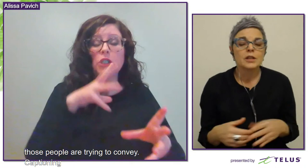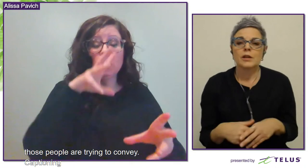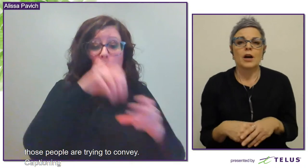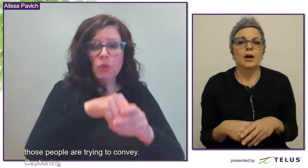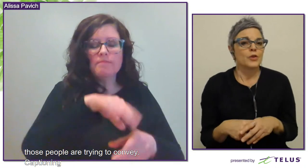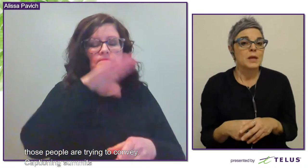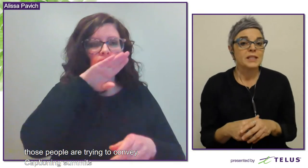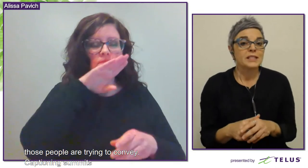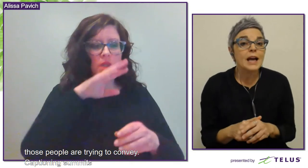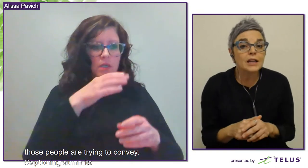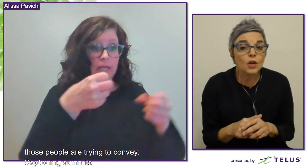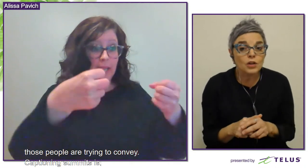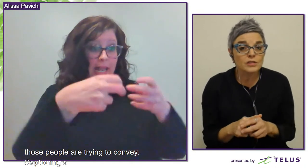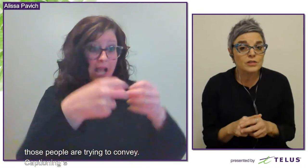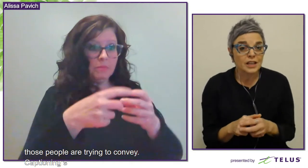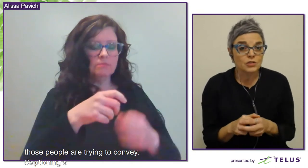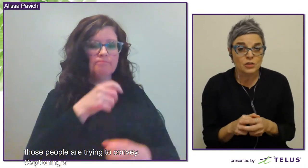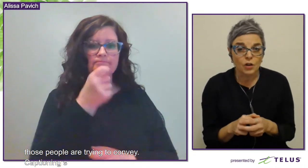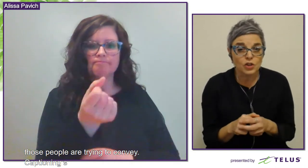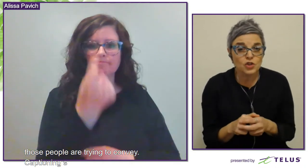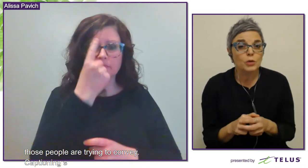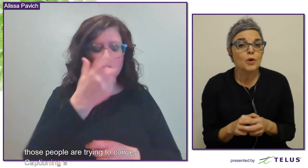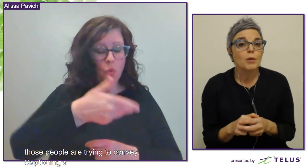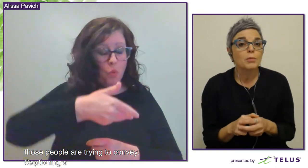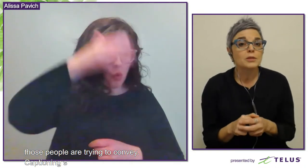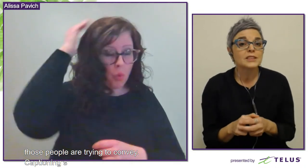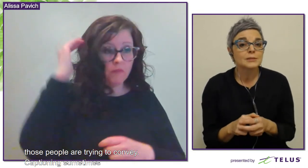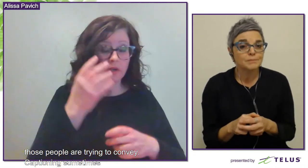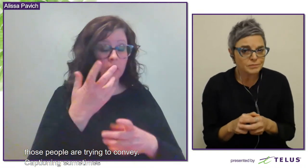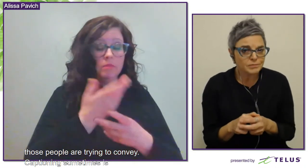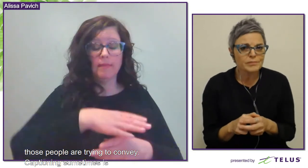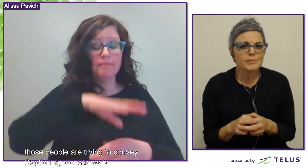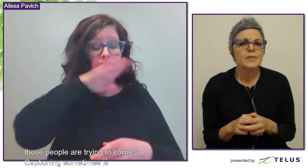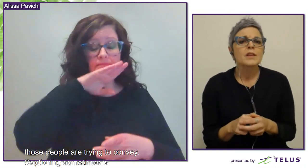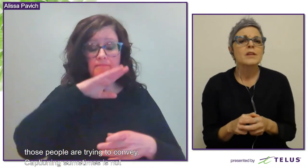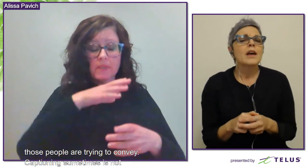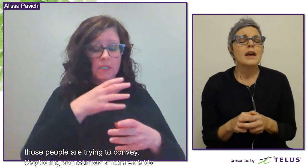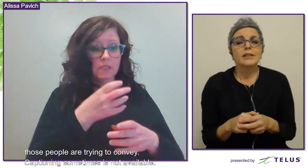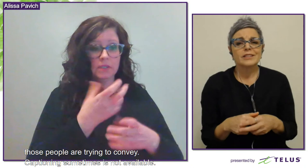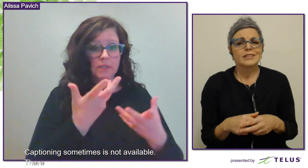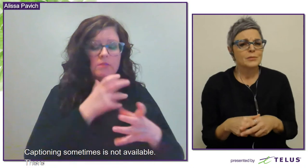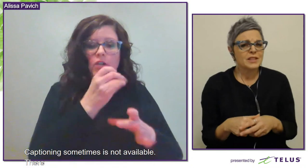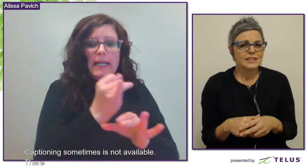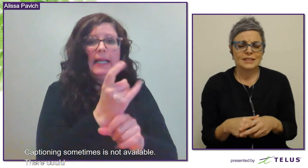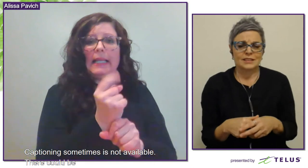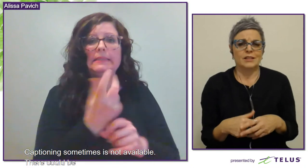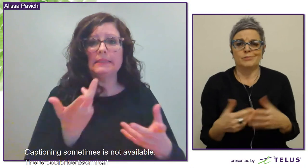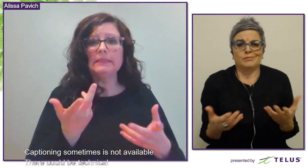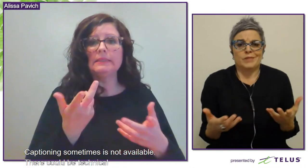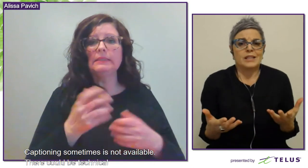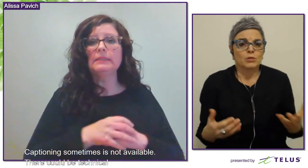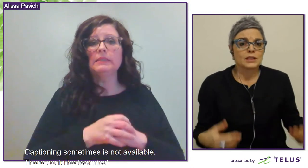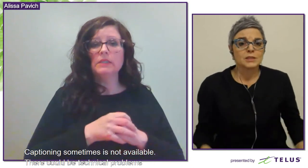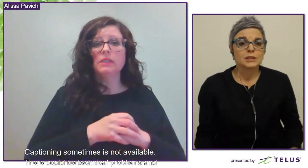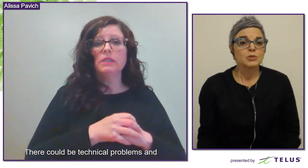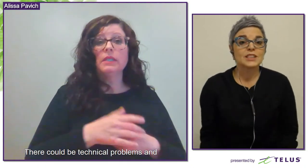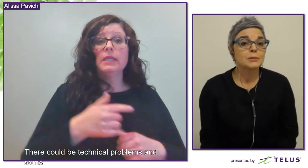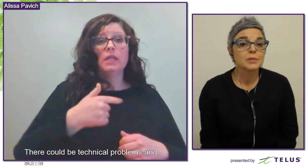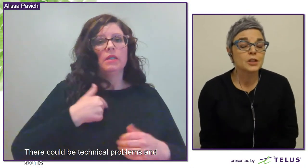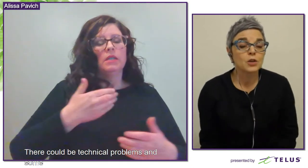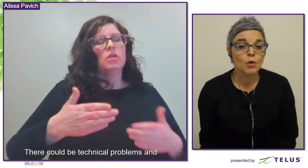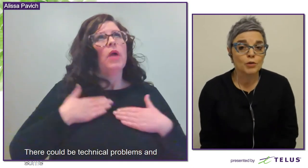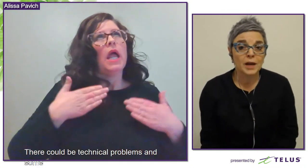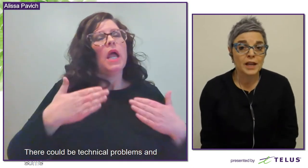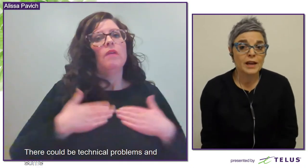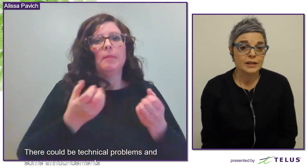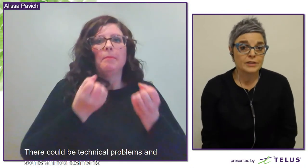available. There may be technological problems. And some of these announcements would just